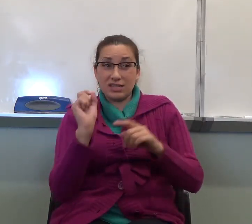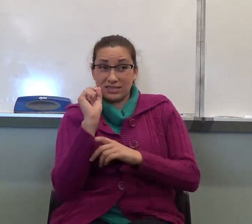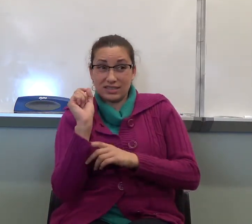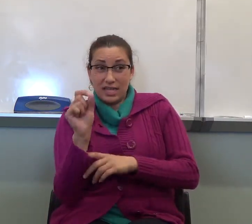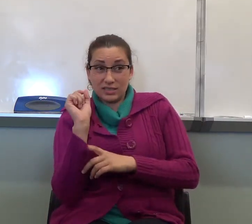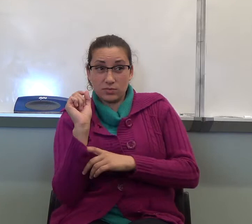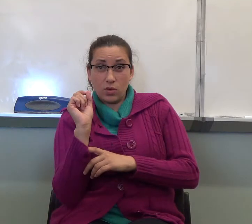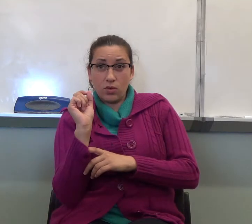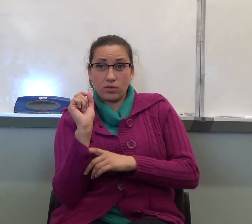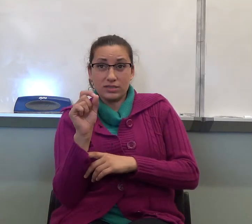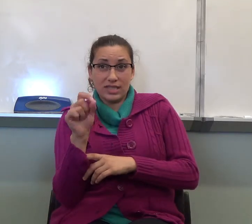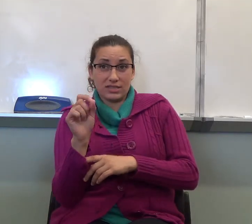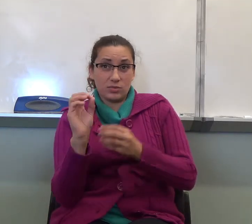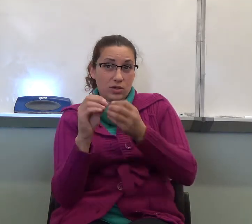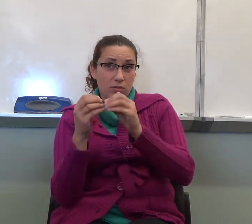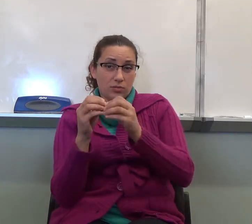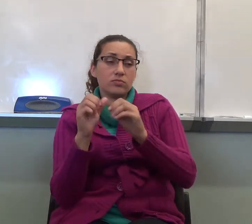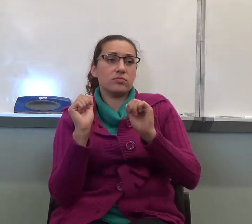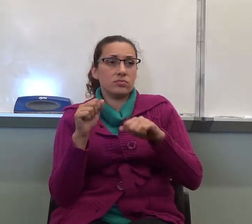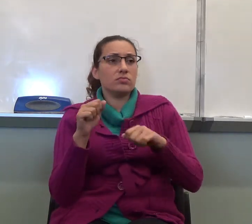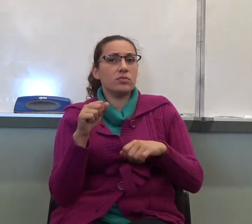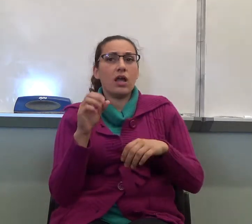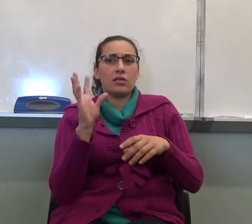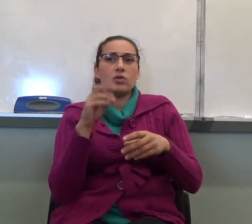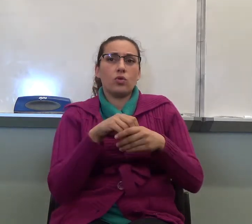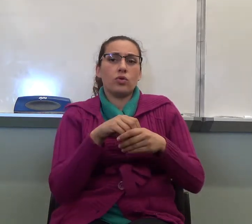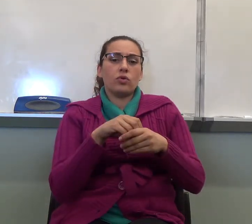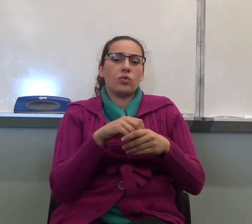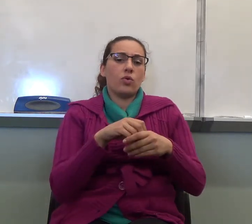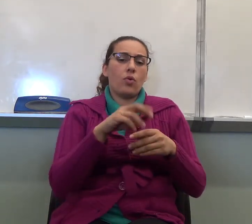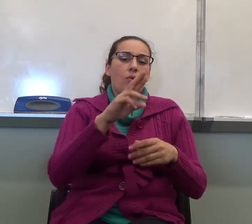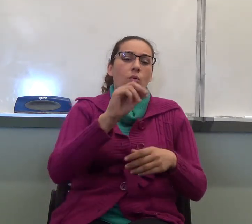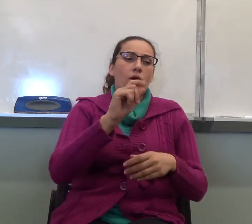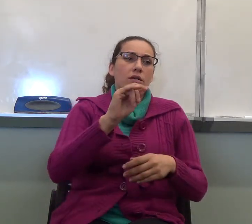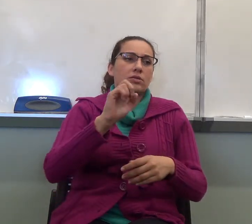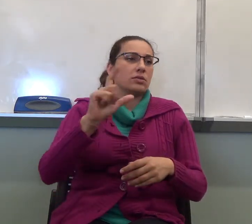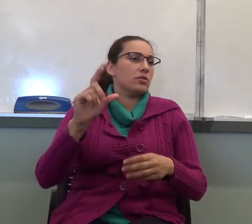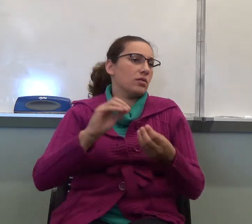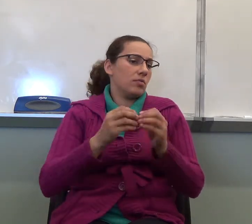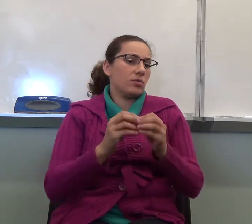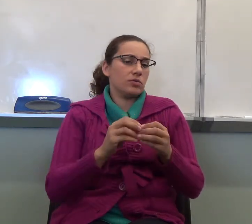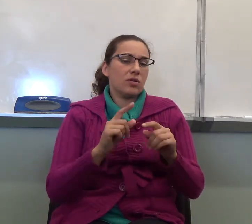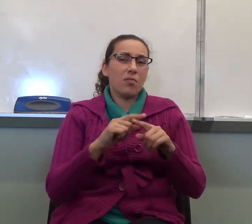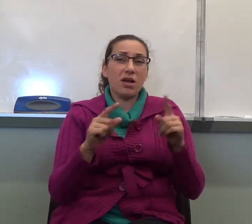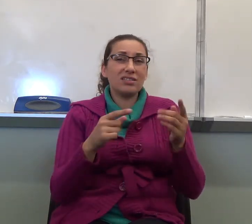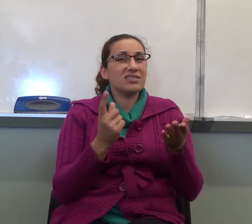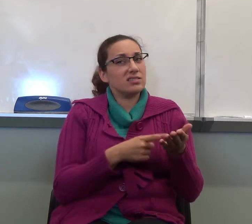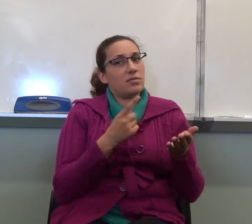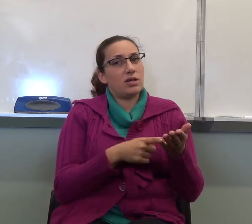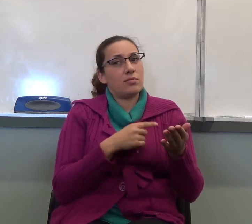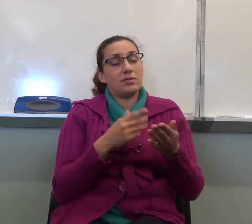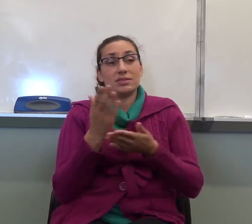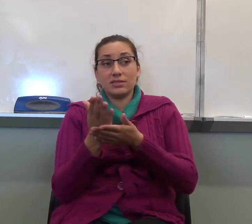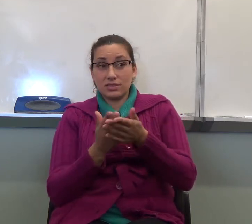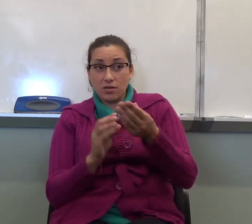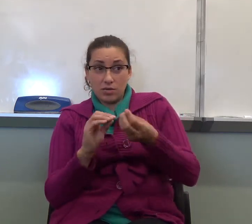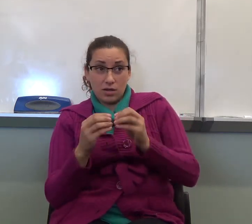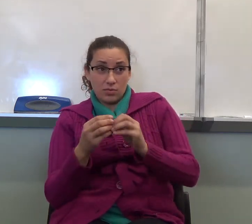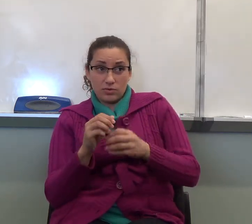rationals? Decimals can represent rational numbers under certain conditions, but some numbers have not represented that